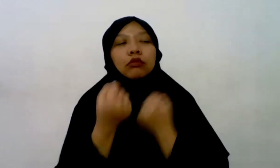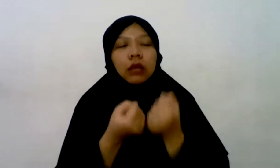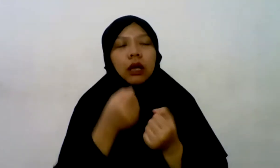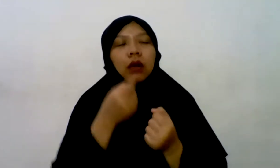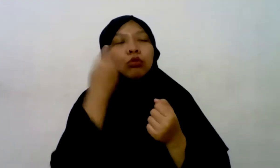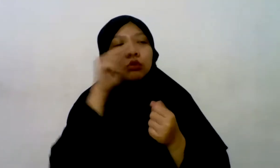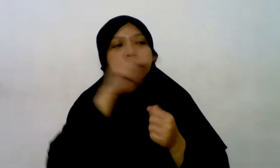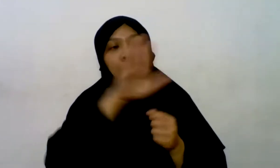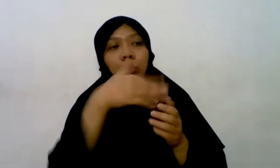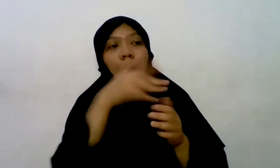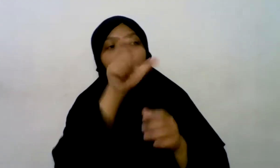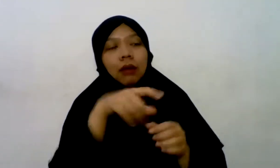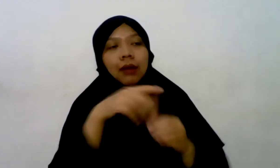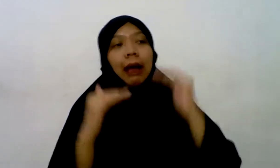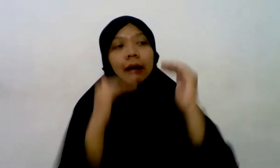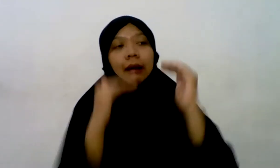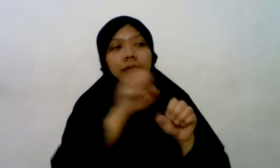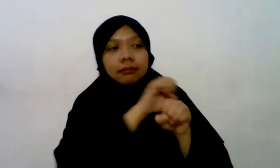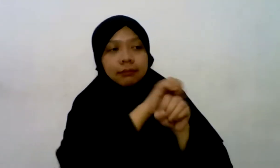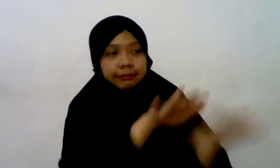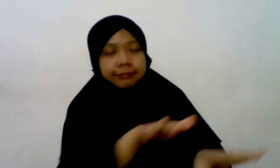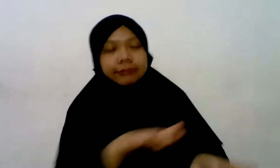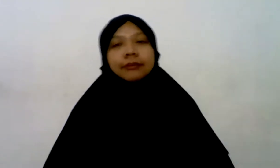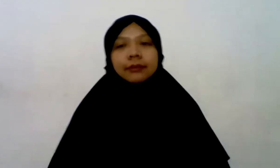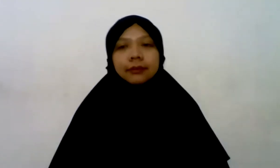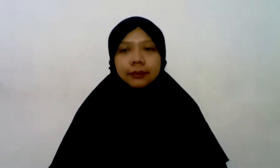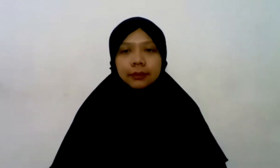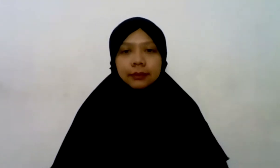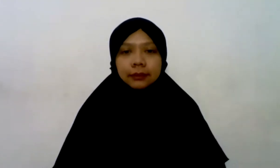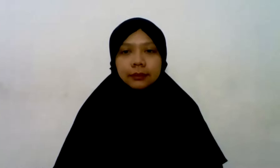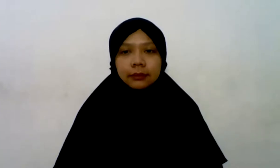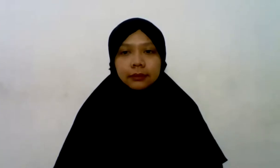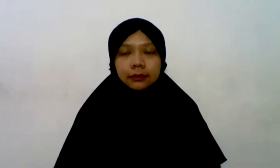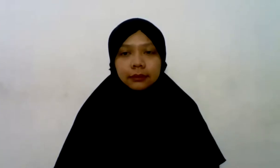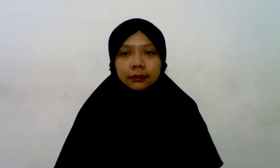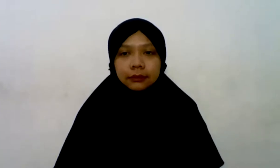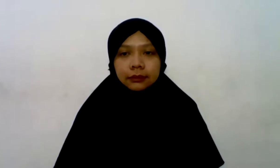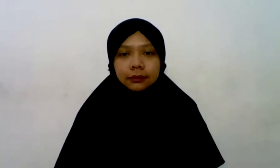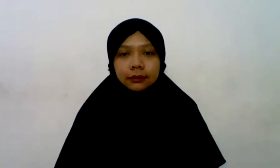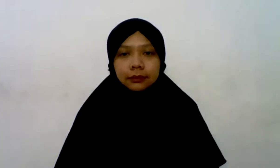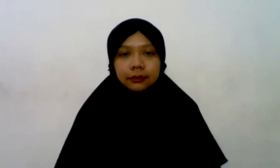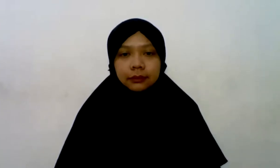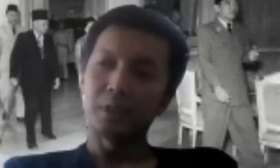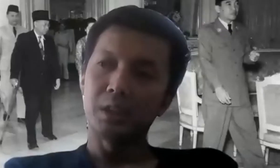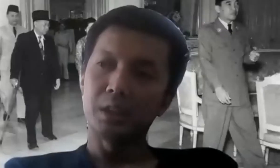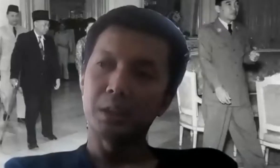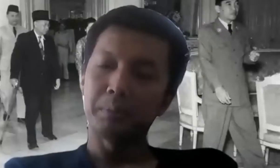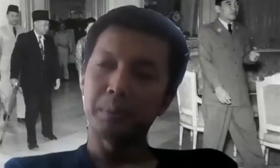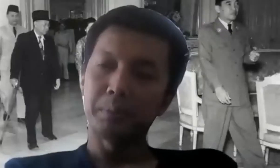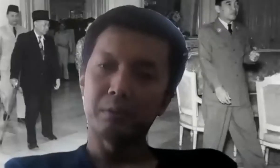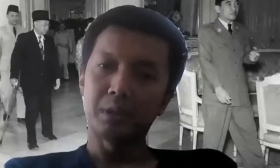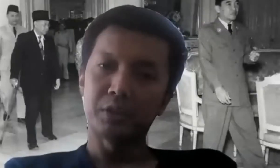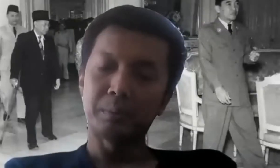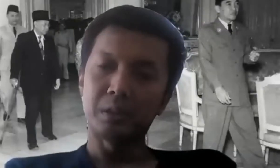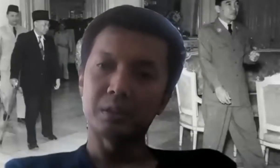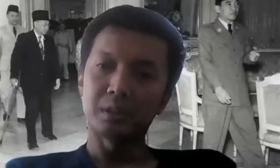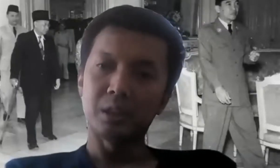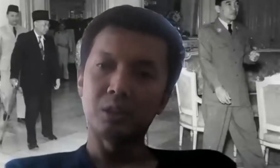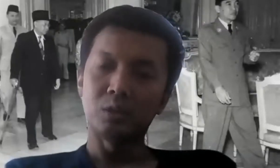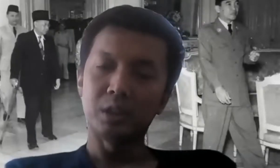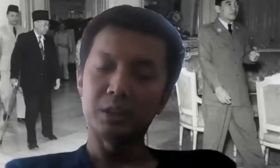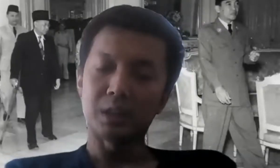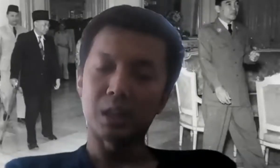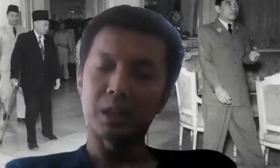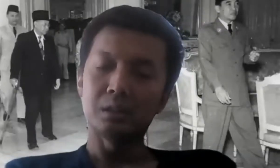add. Slamet, Pak Slamet, do you have something to add to that? Yeah, so for the people with disabilities